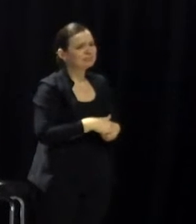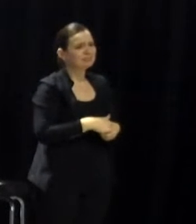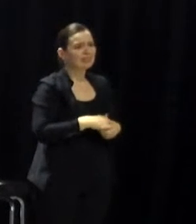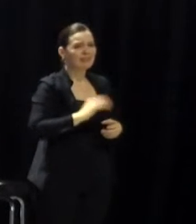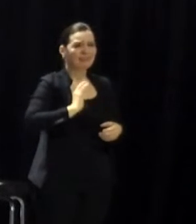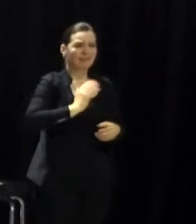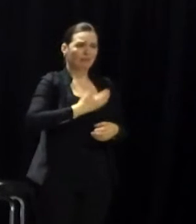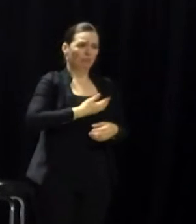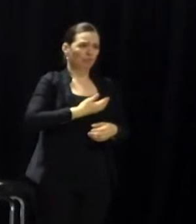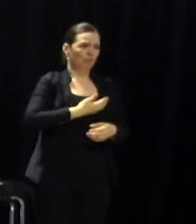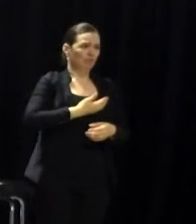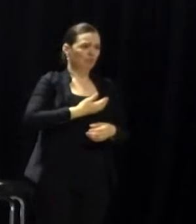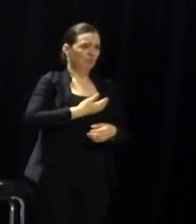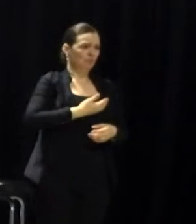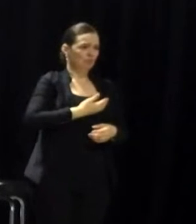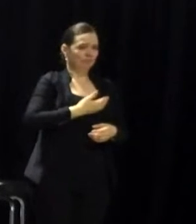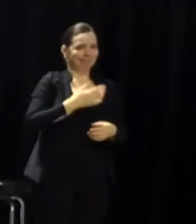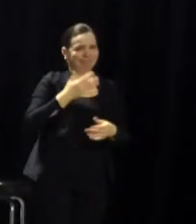department.